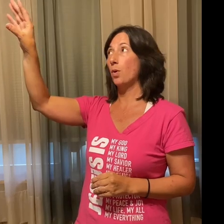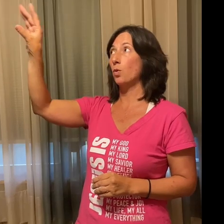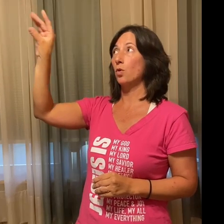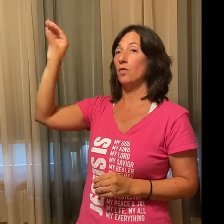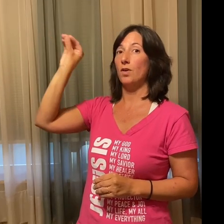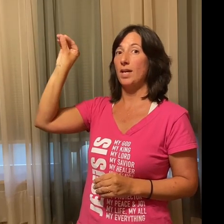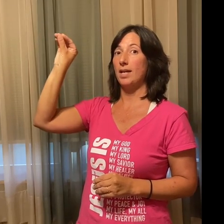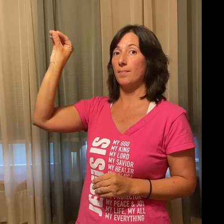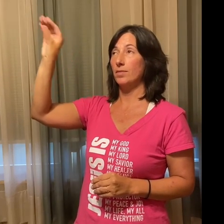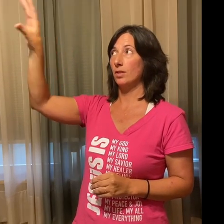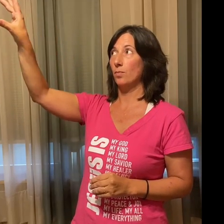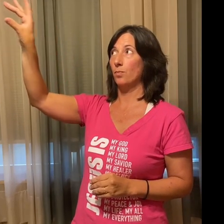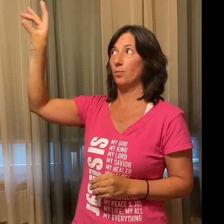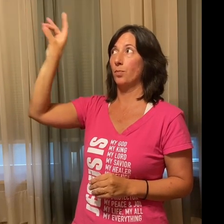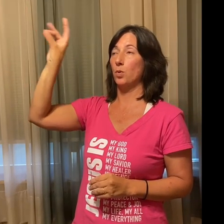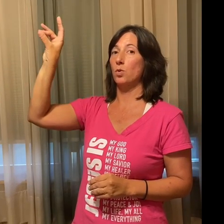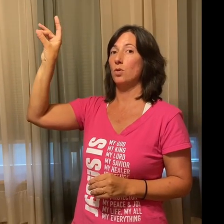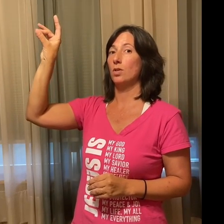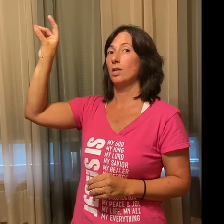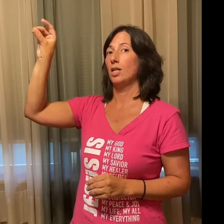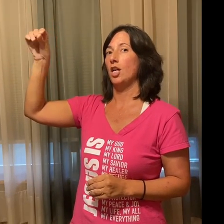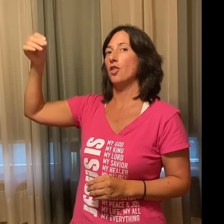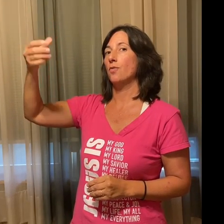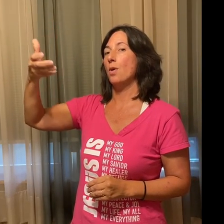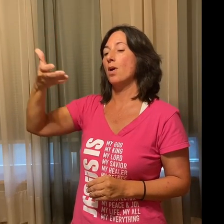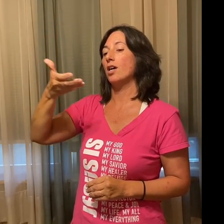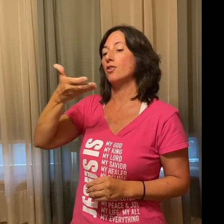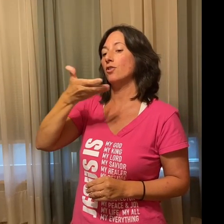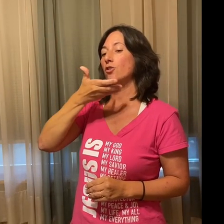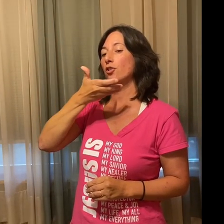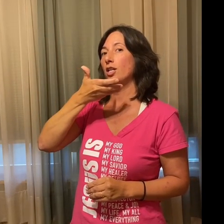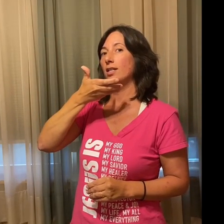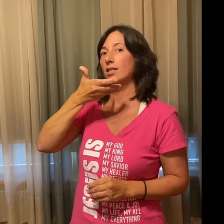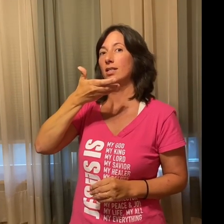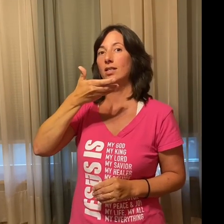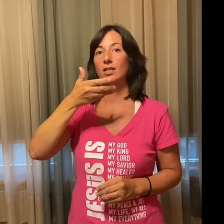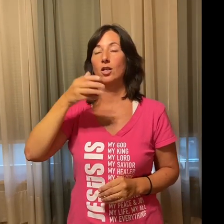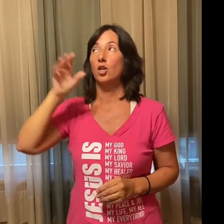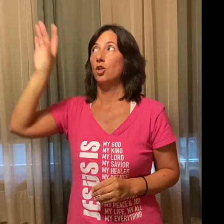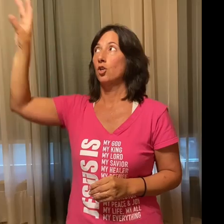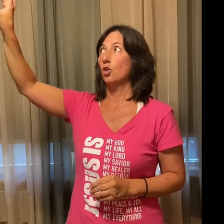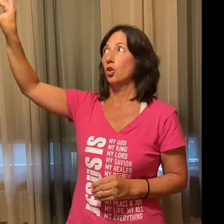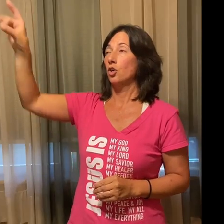gonna pull from him, pull, and throw it under your shin.